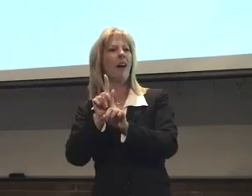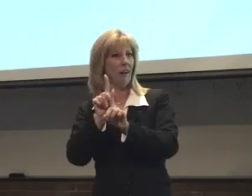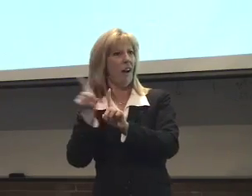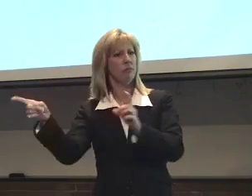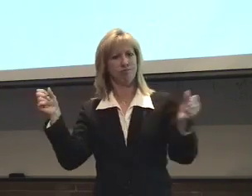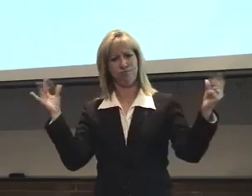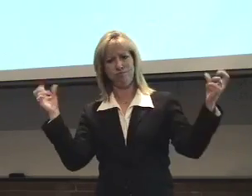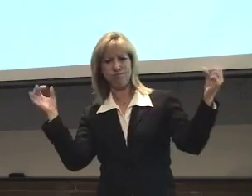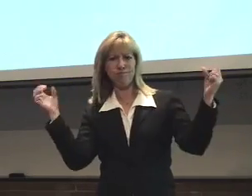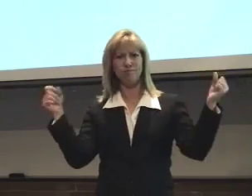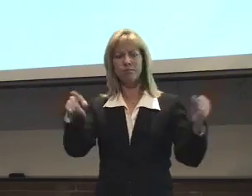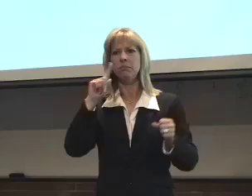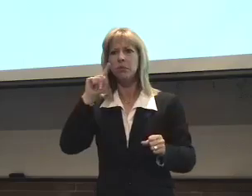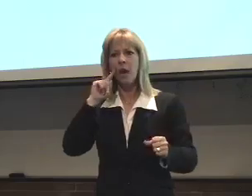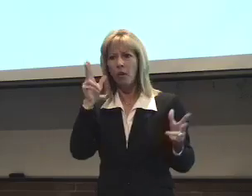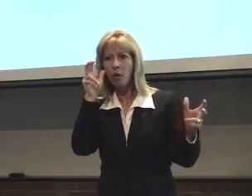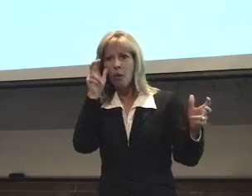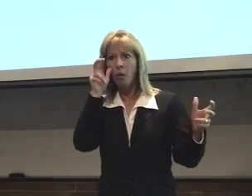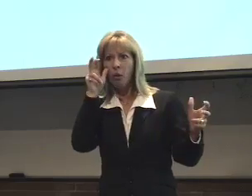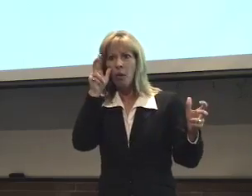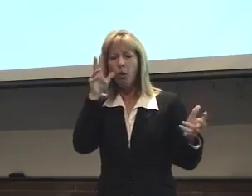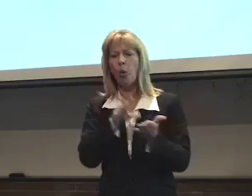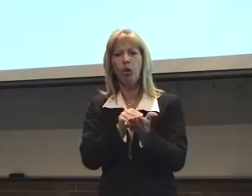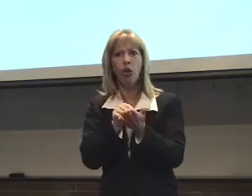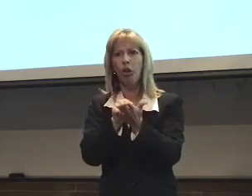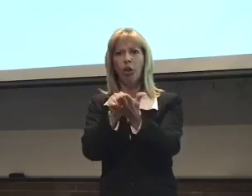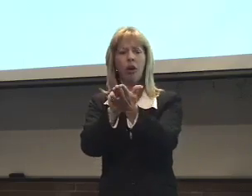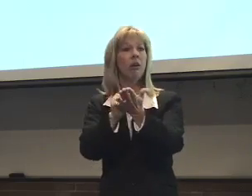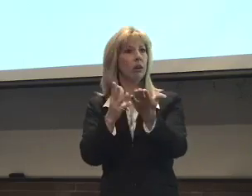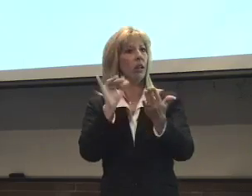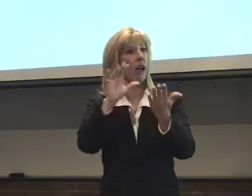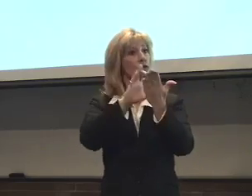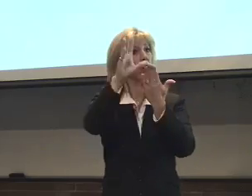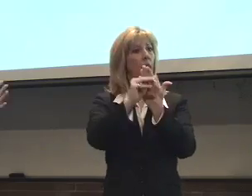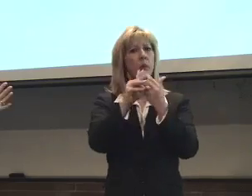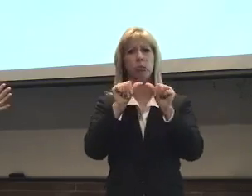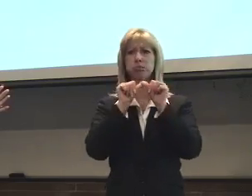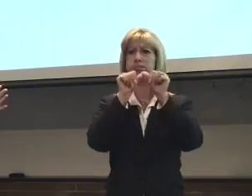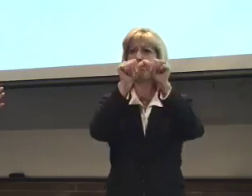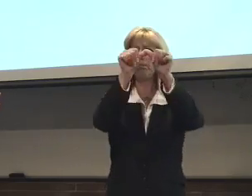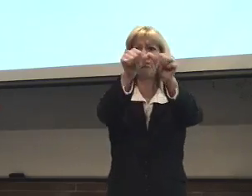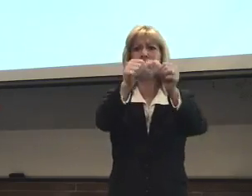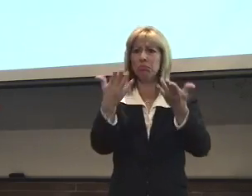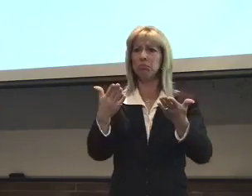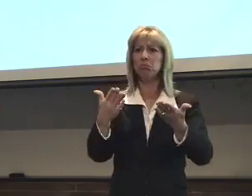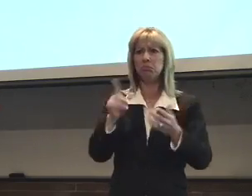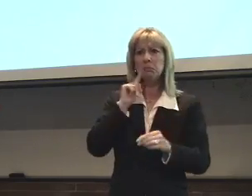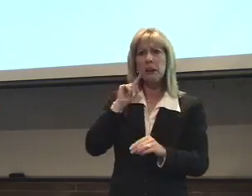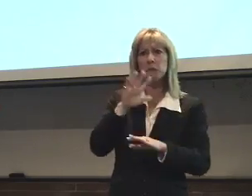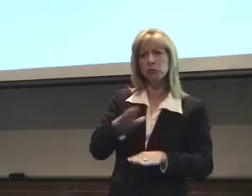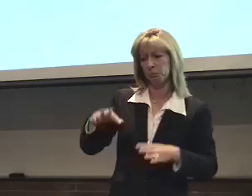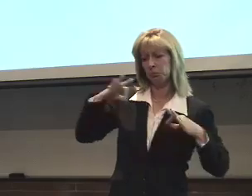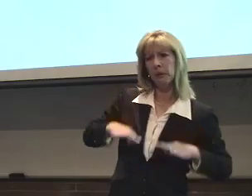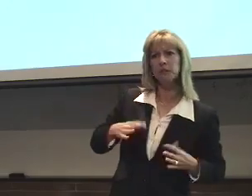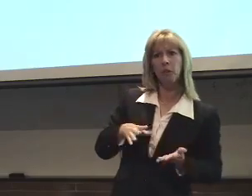And that has been a huge blessing at that school. And our results so far, we're working on a paper right now,